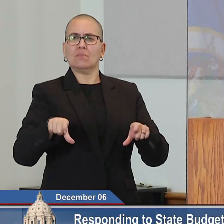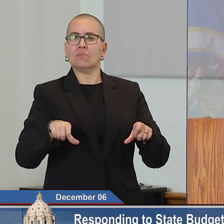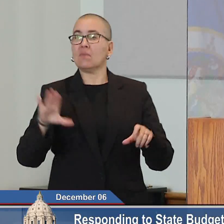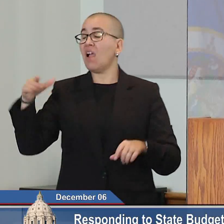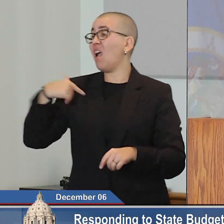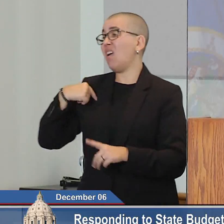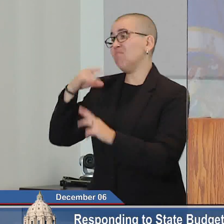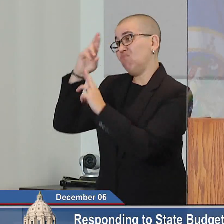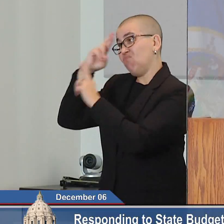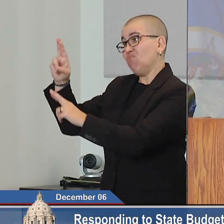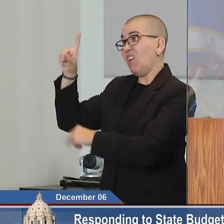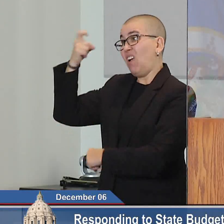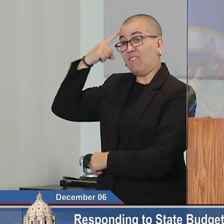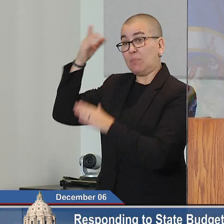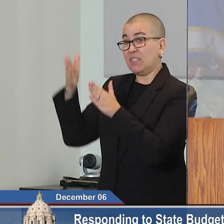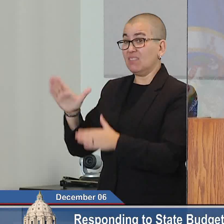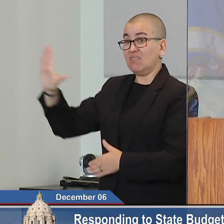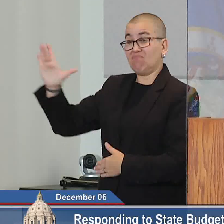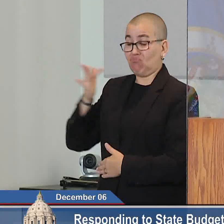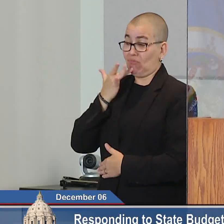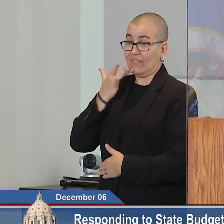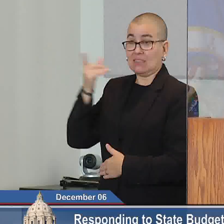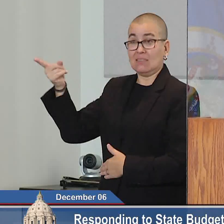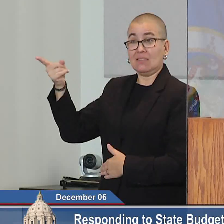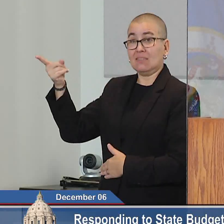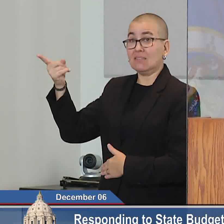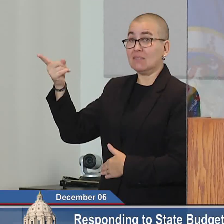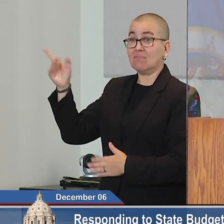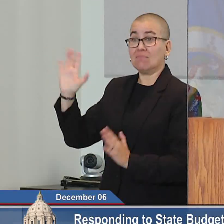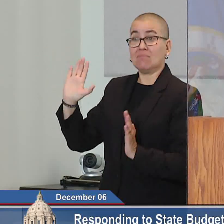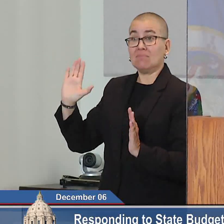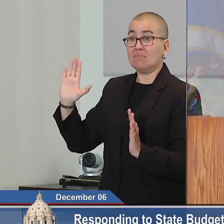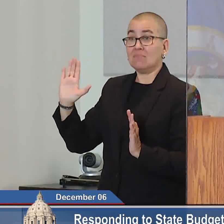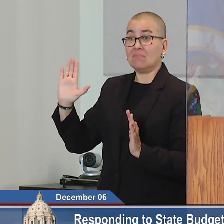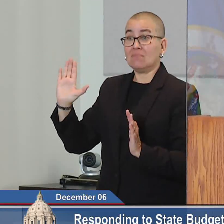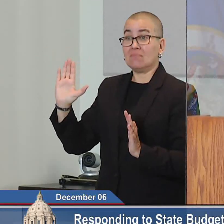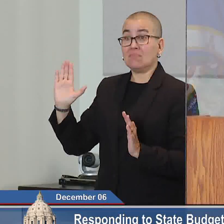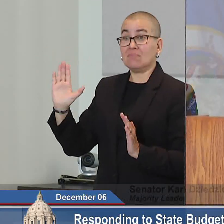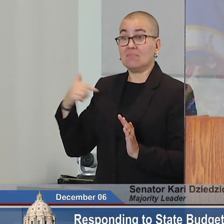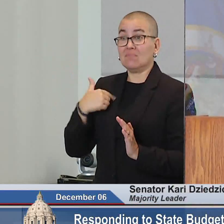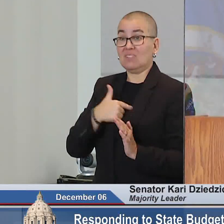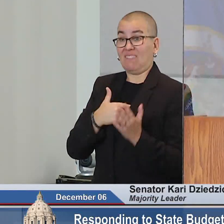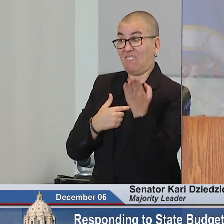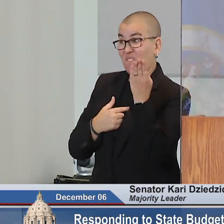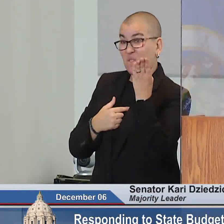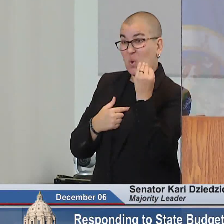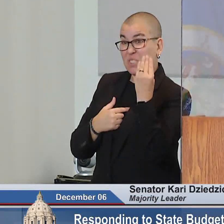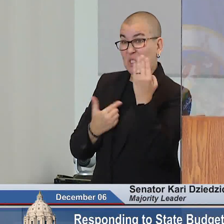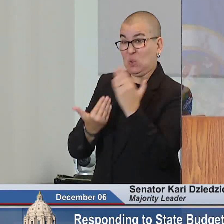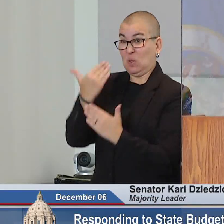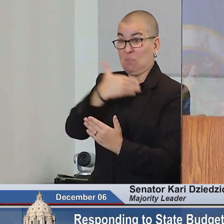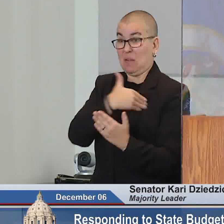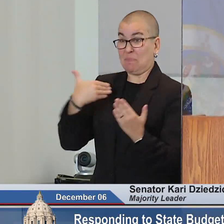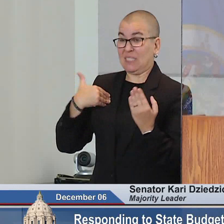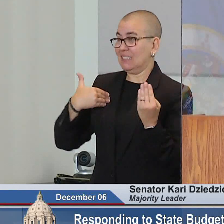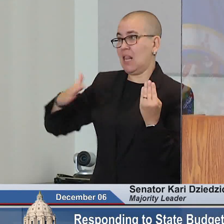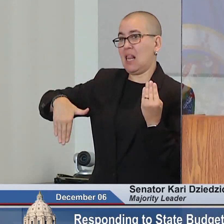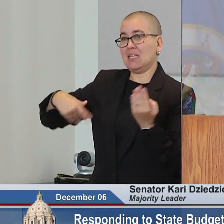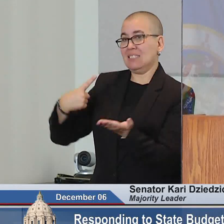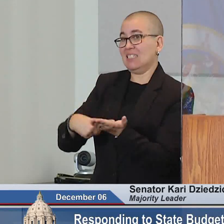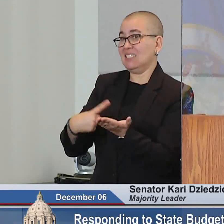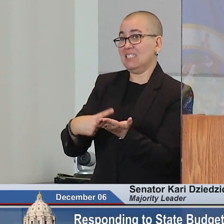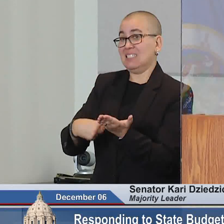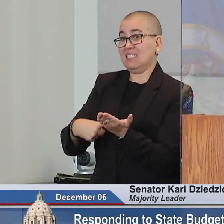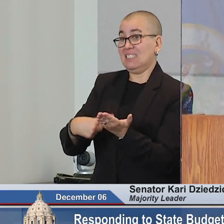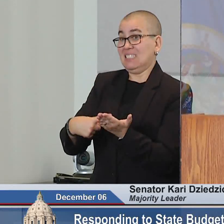choices, and we have 14 new members, and we have not had a chance. We have our retreat this weekend,